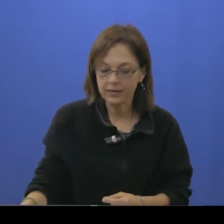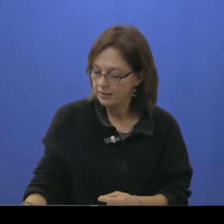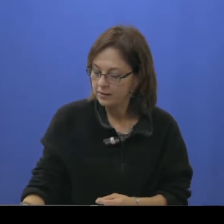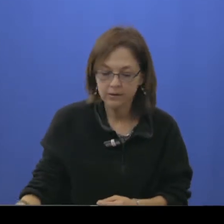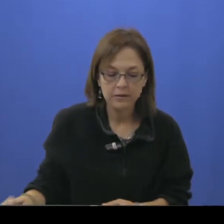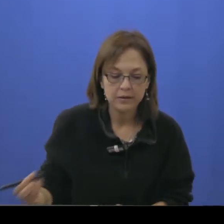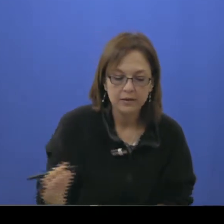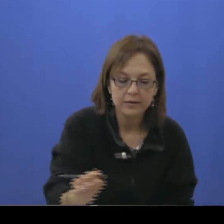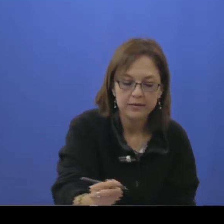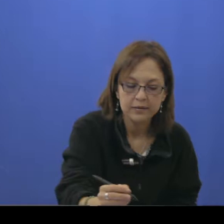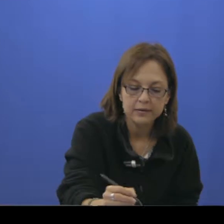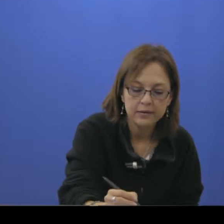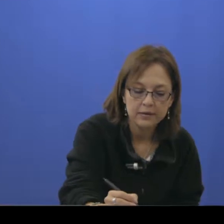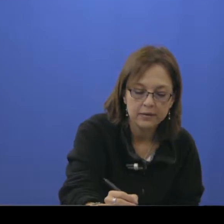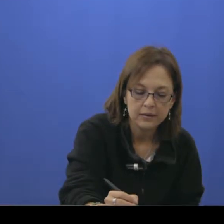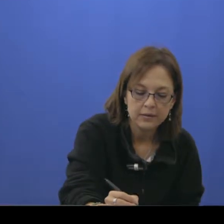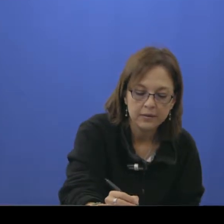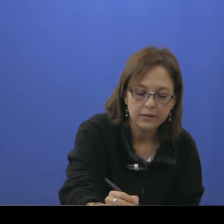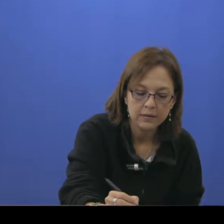1.